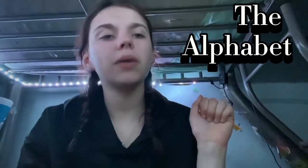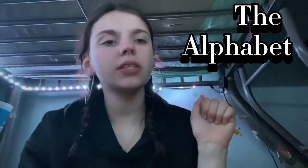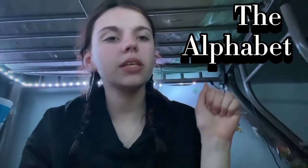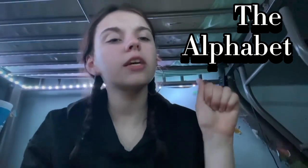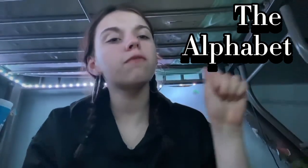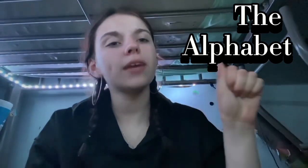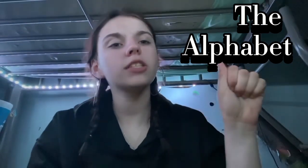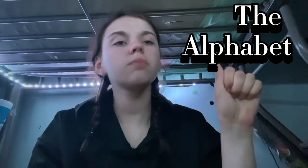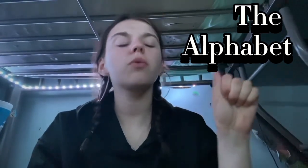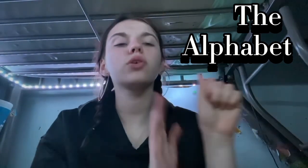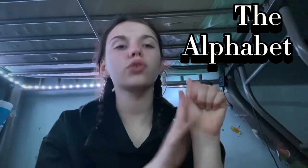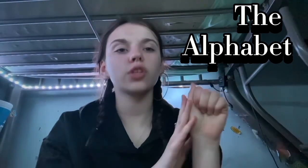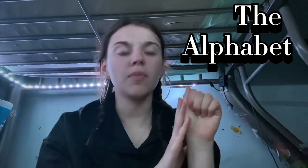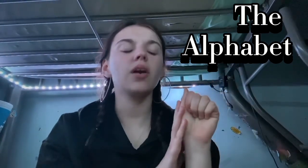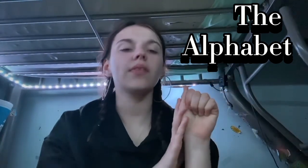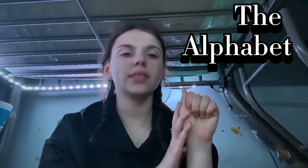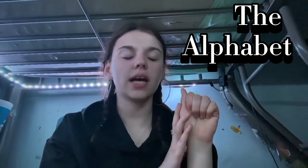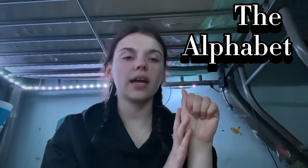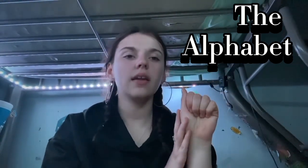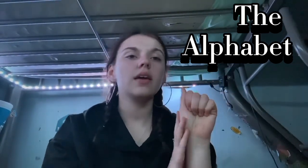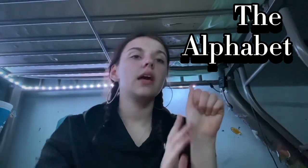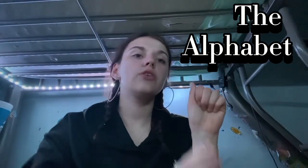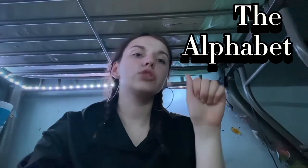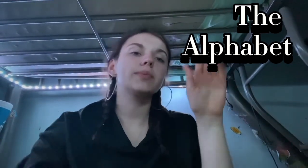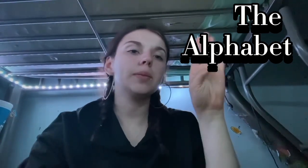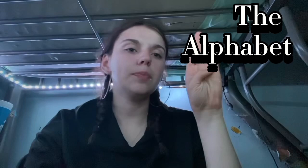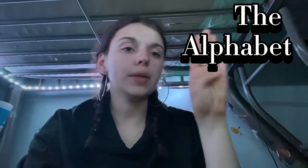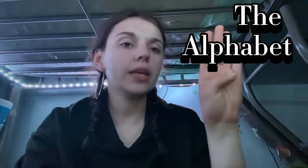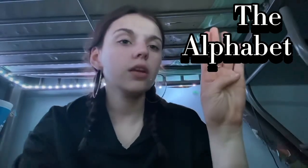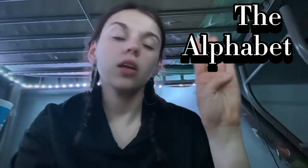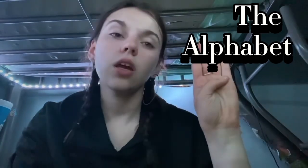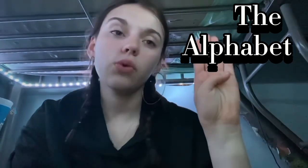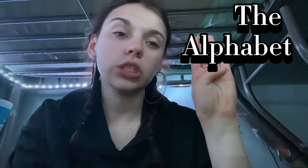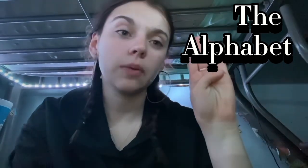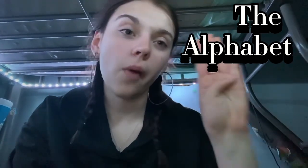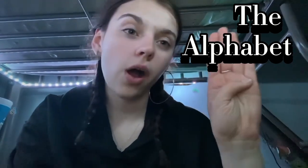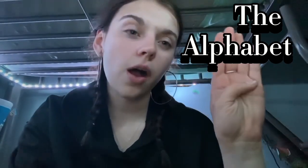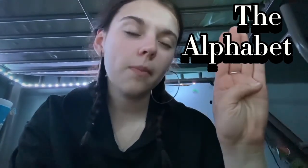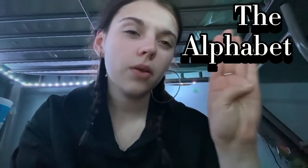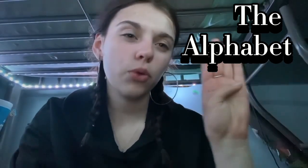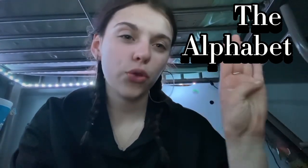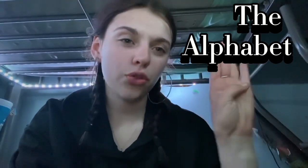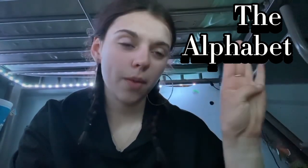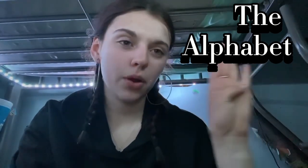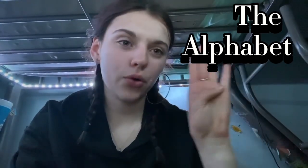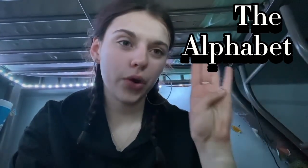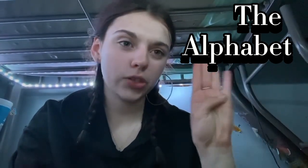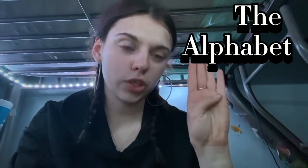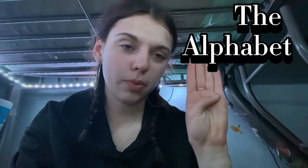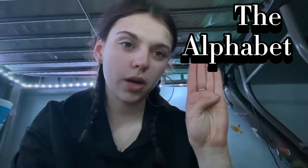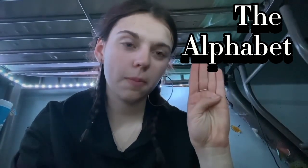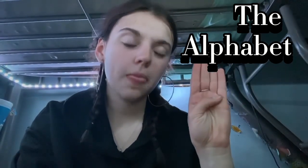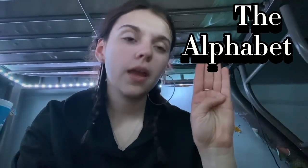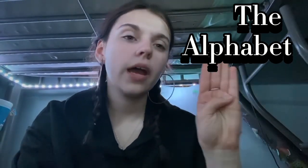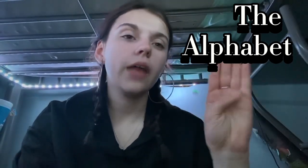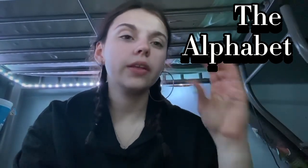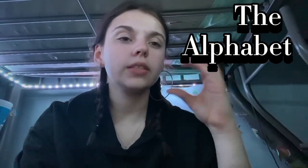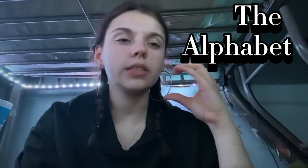basically a fist, but with your thumb on the side. And there's going to be B, which is a palm with your thumb across your palm. And then C